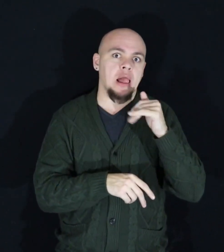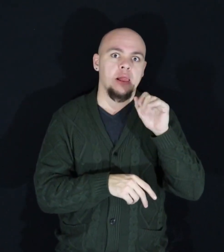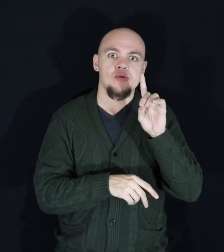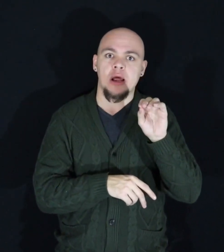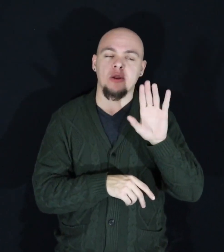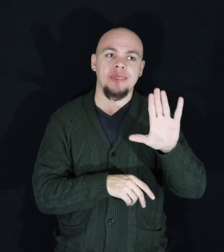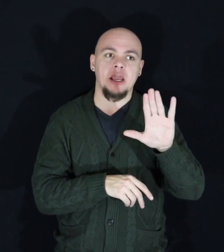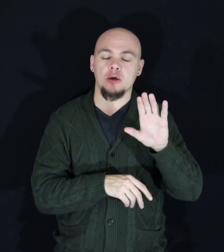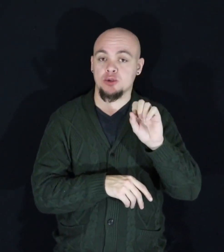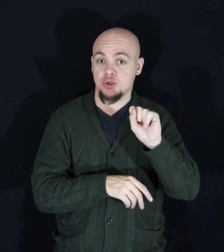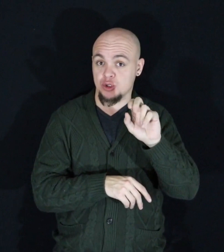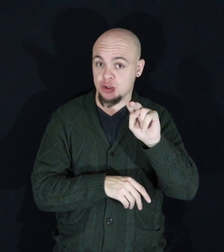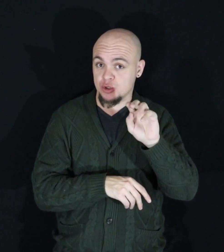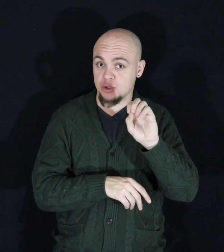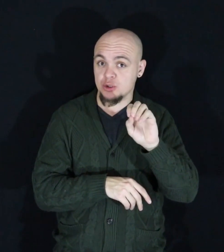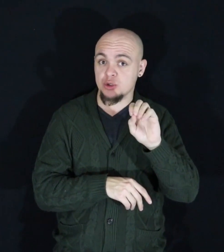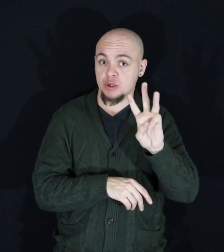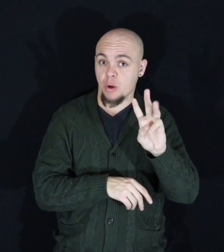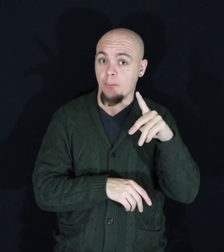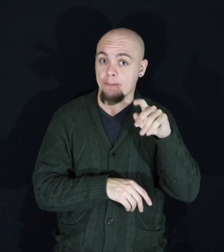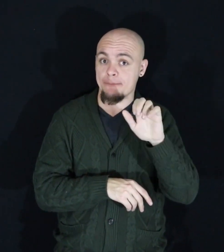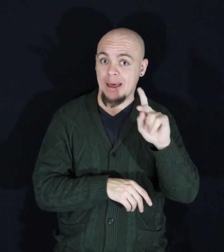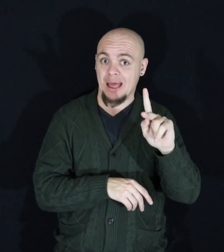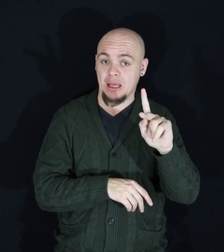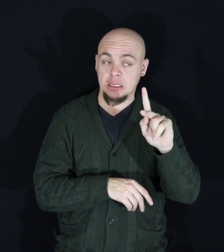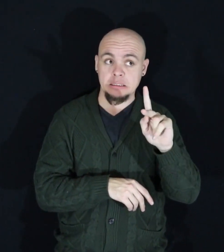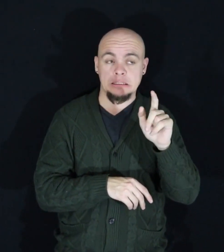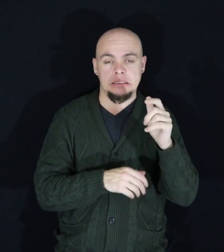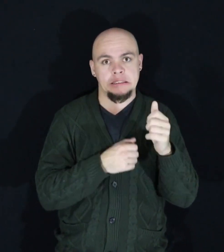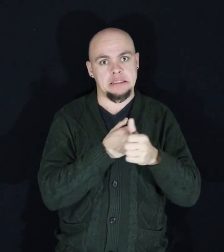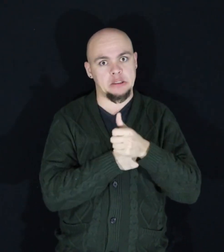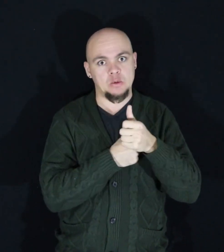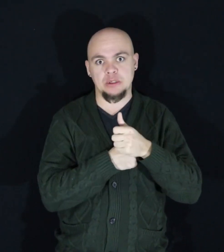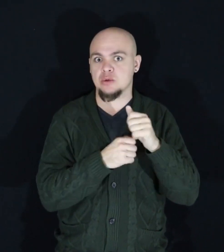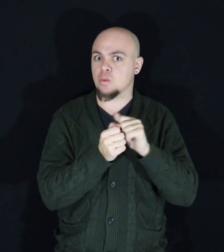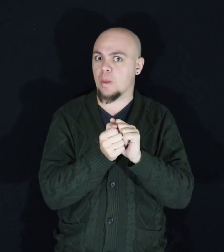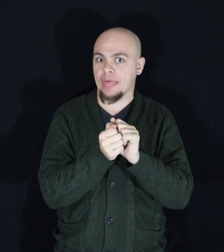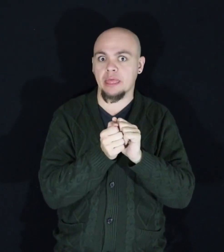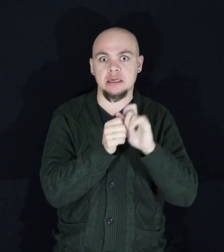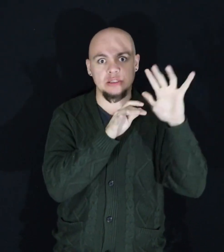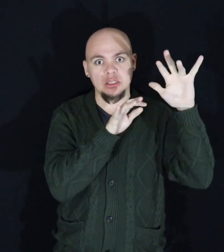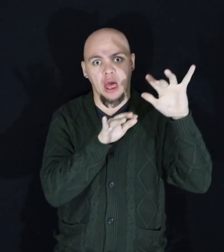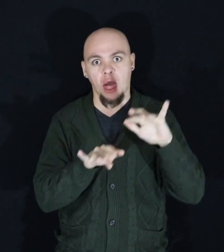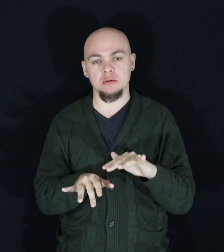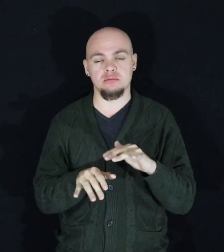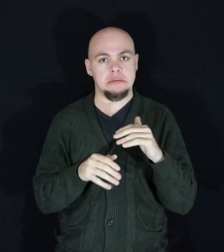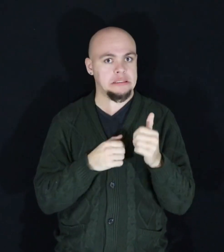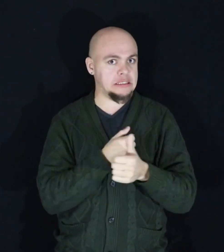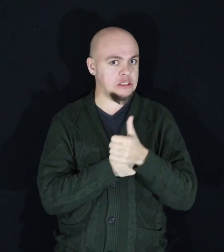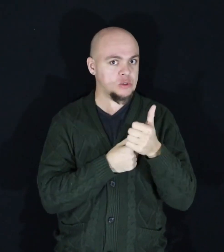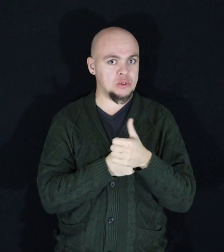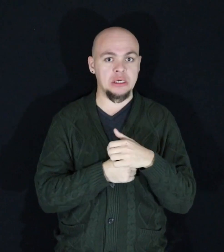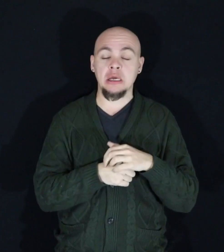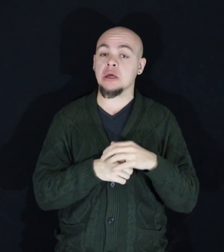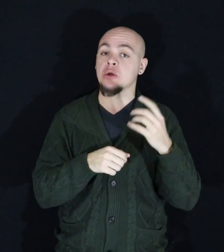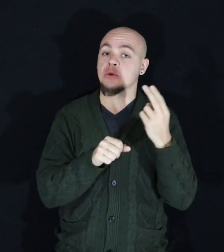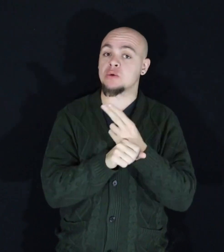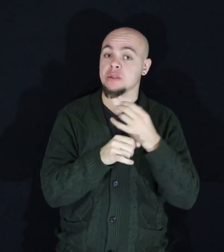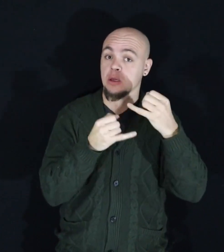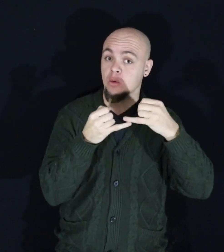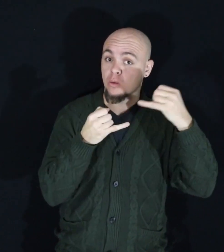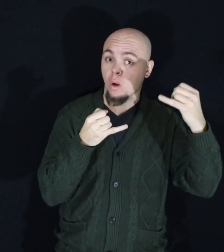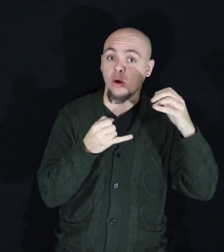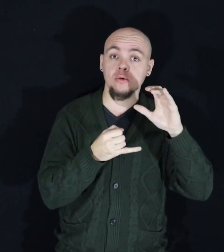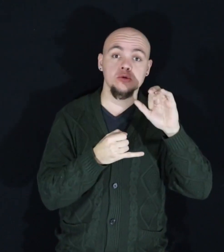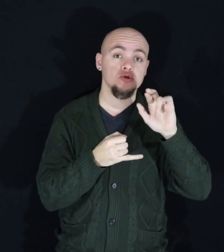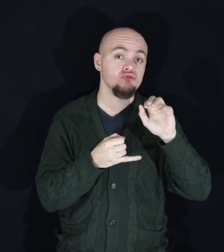dangerous snowpack with avalanche conditions, to climbing and descending technical mountains using the ropes, crampons,